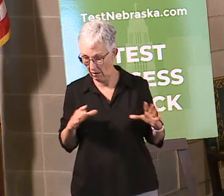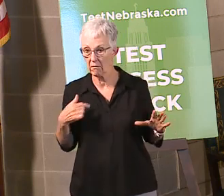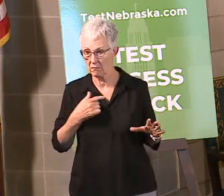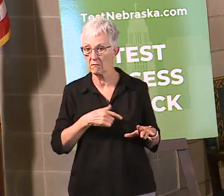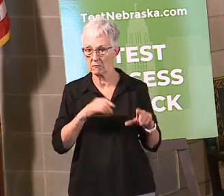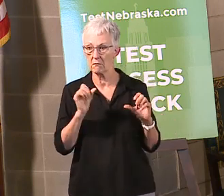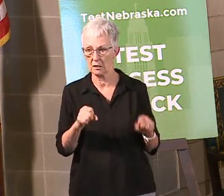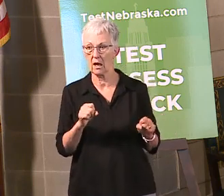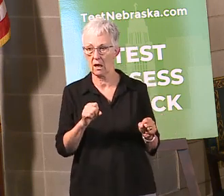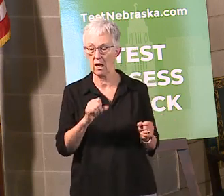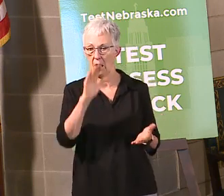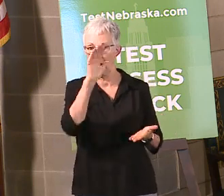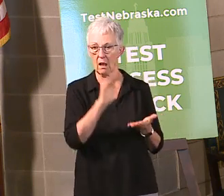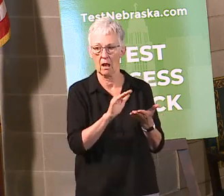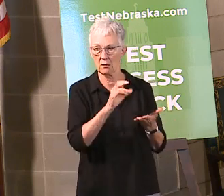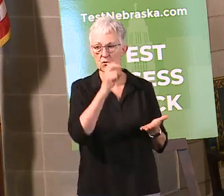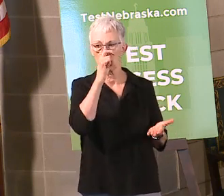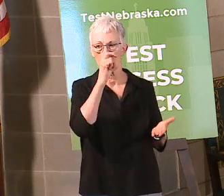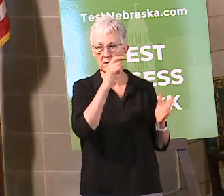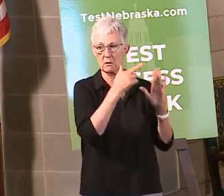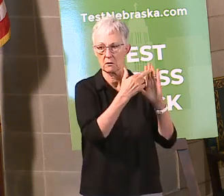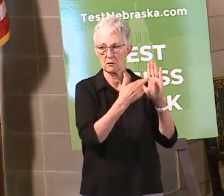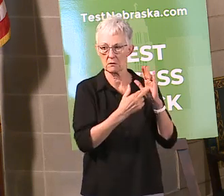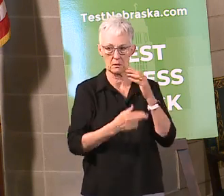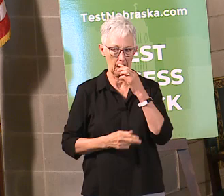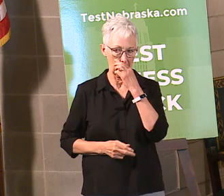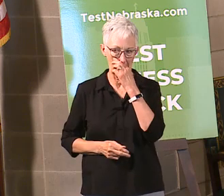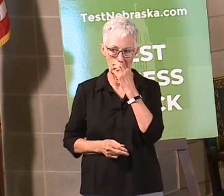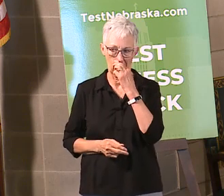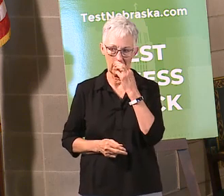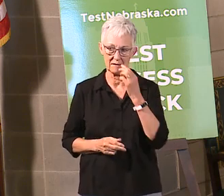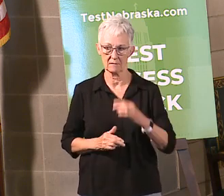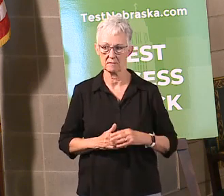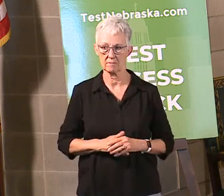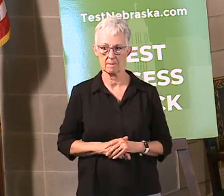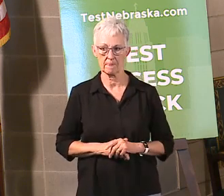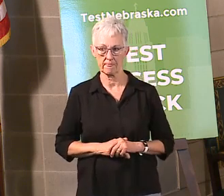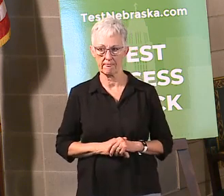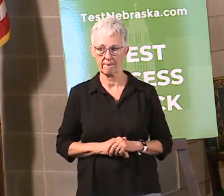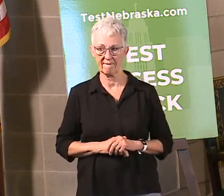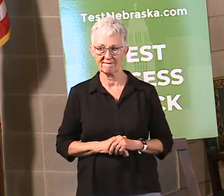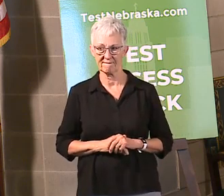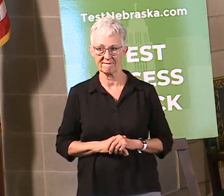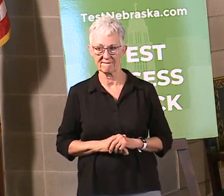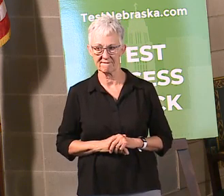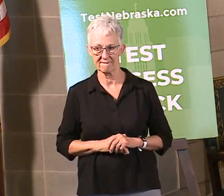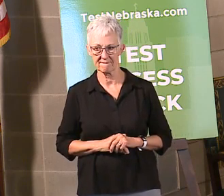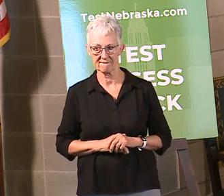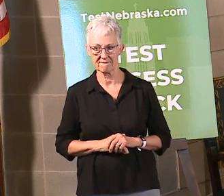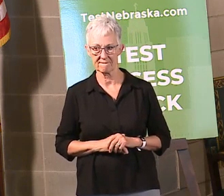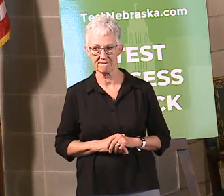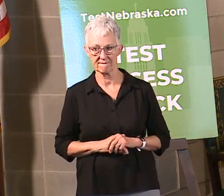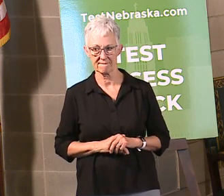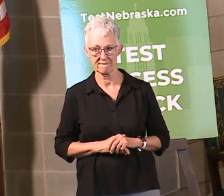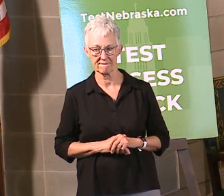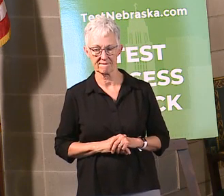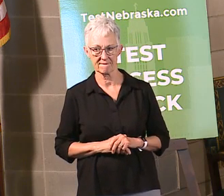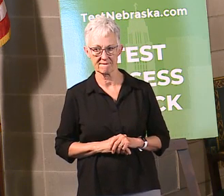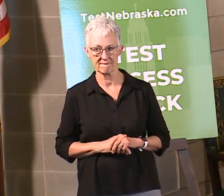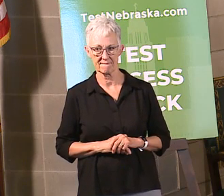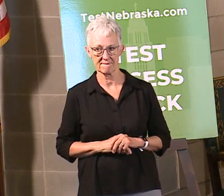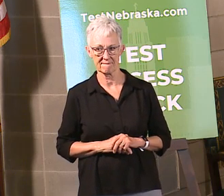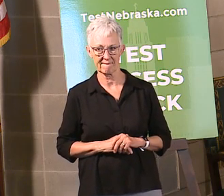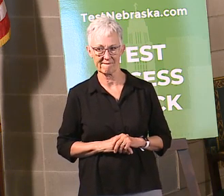Yeah. Oh, yeah, okay. I was gonna ask, does the state have any data on, what hospital capacity is typically like in the months of April and